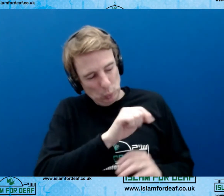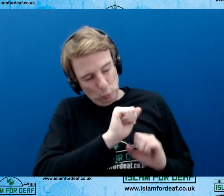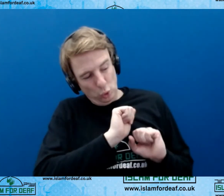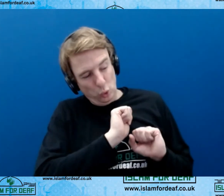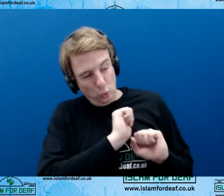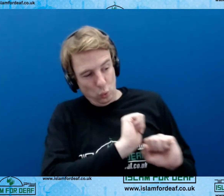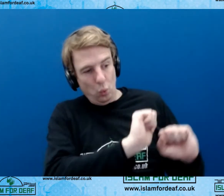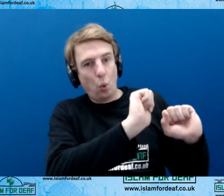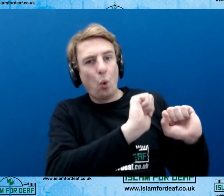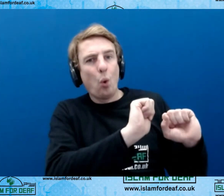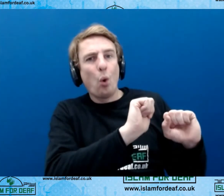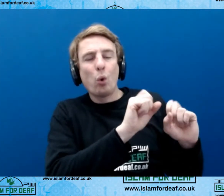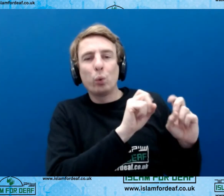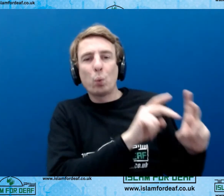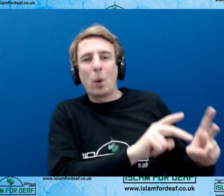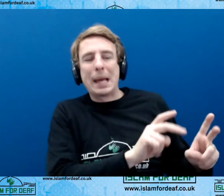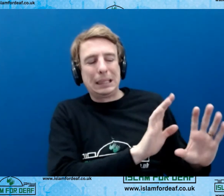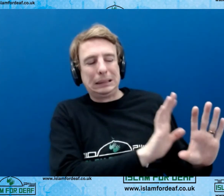declaring oneself free.